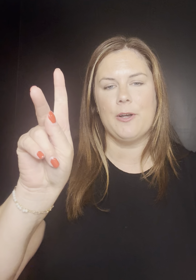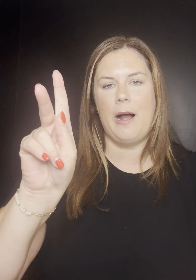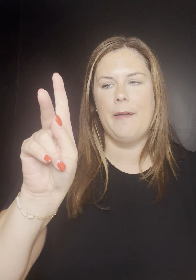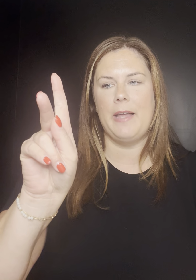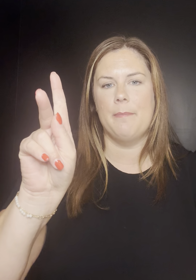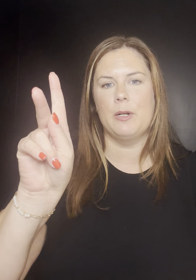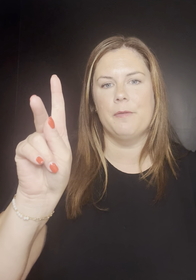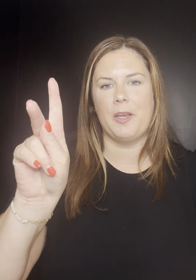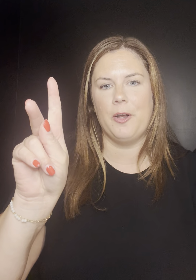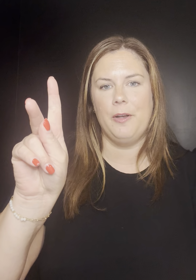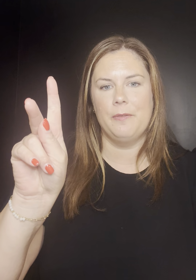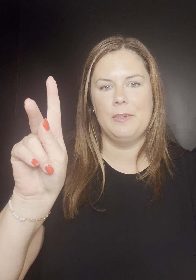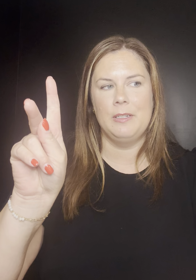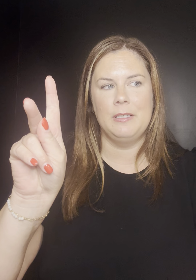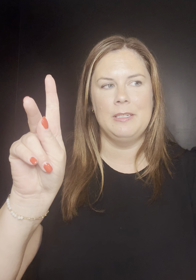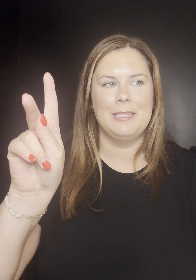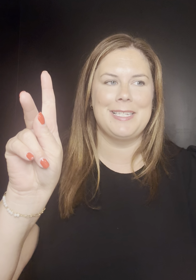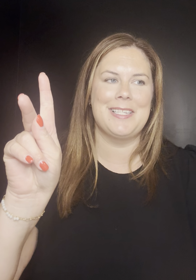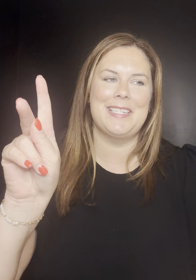on that middle finger. This is K.